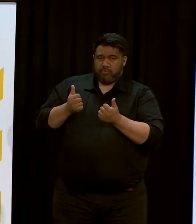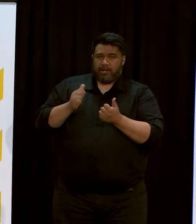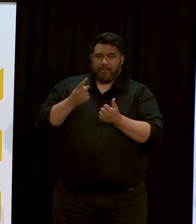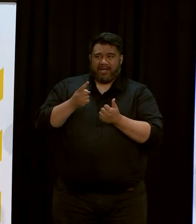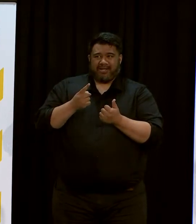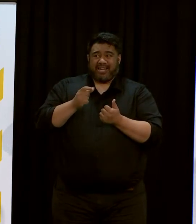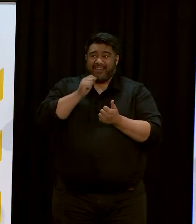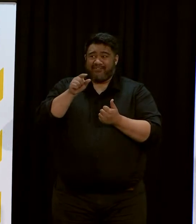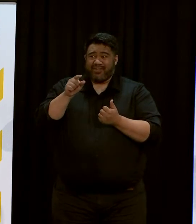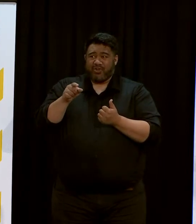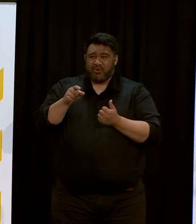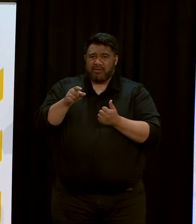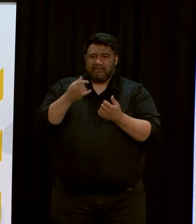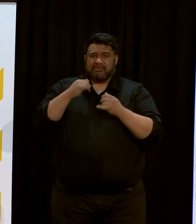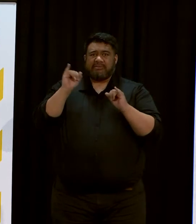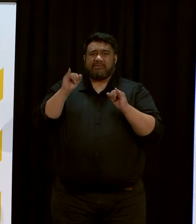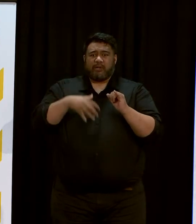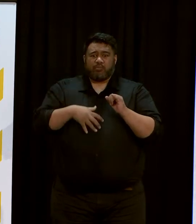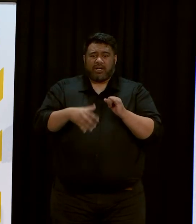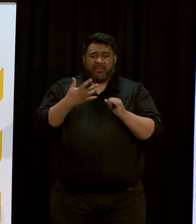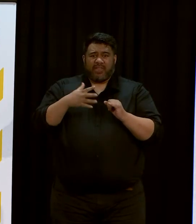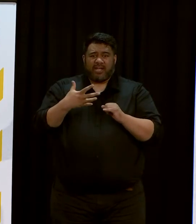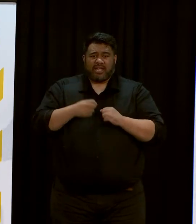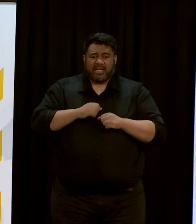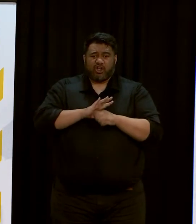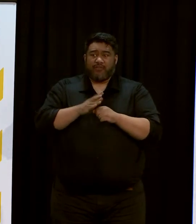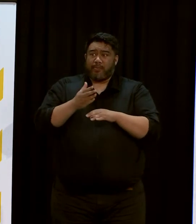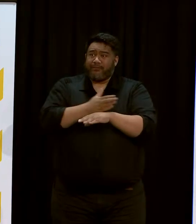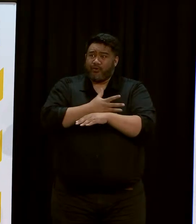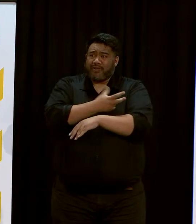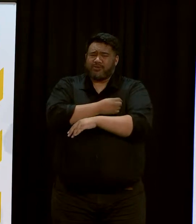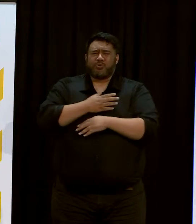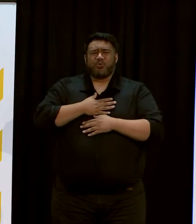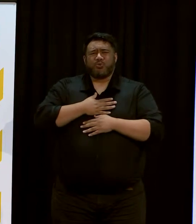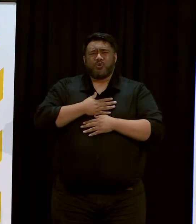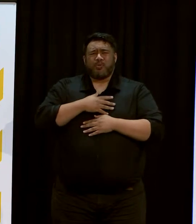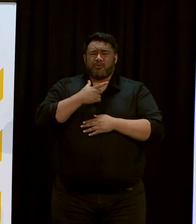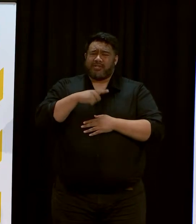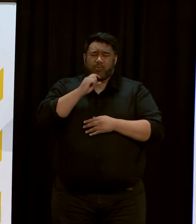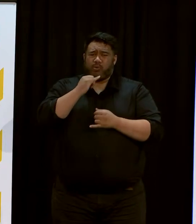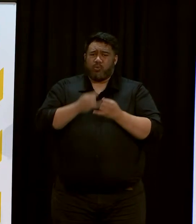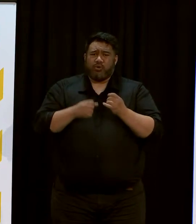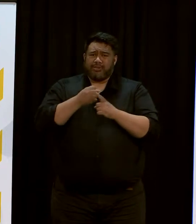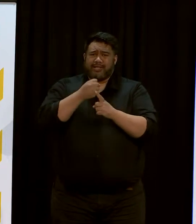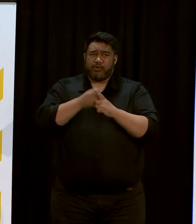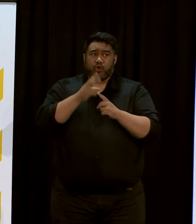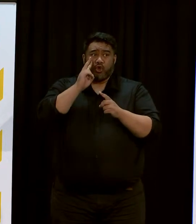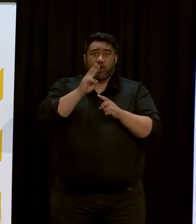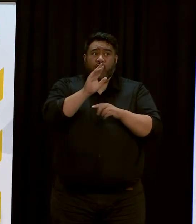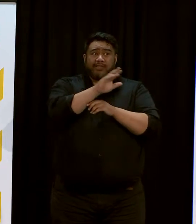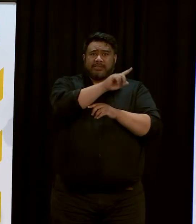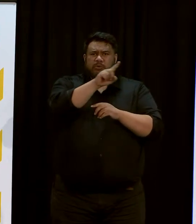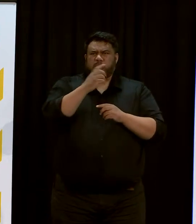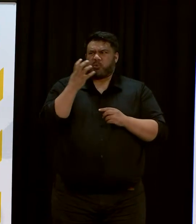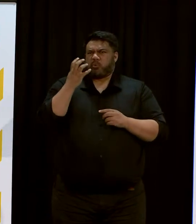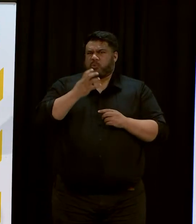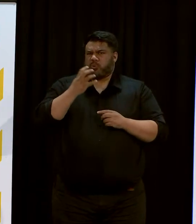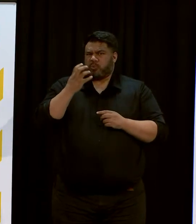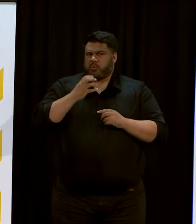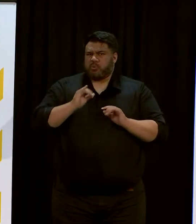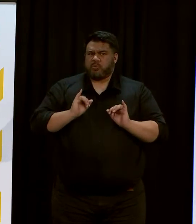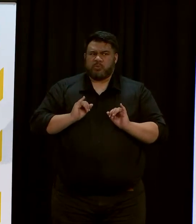been devastating if they had COVID before they were vaccinated, because the outcomes we're seeing in the hospitalisations and the severe illness in pregnant women is